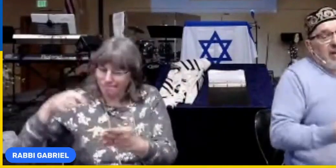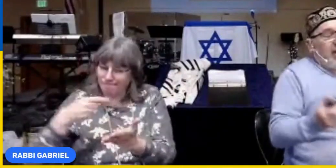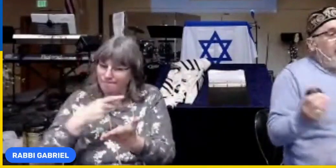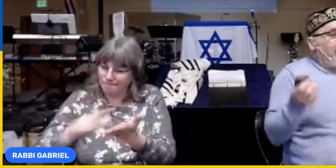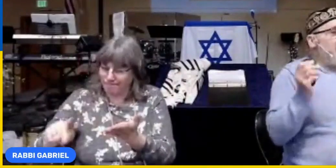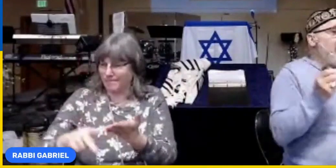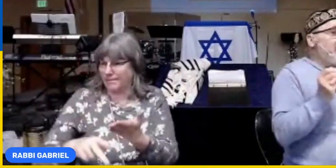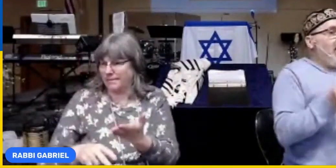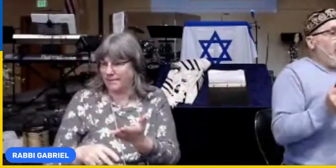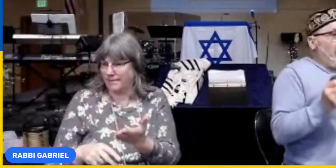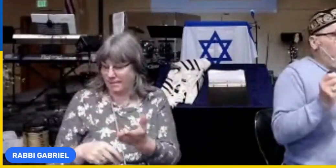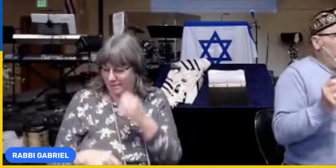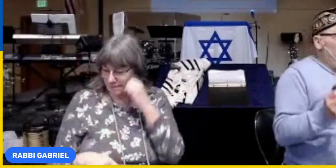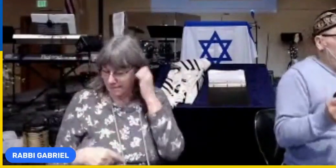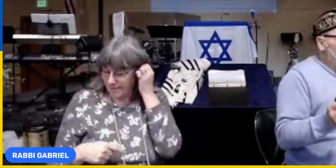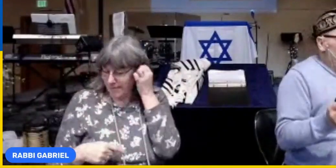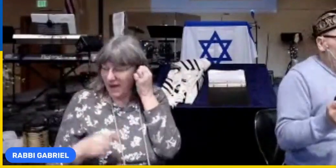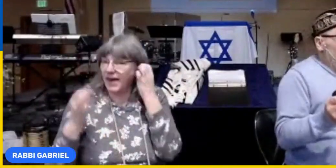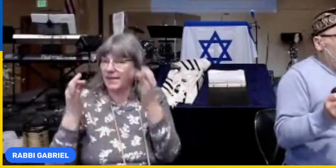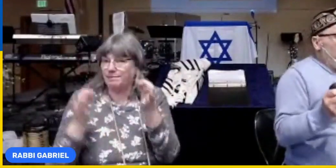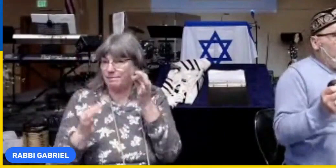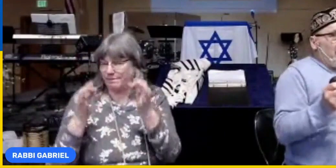So that if a Gentile